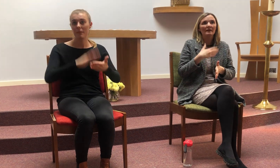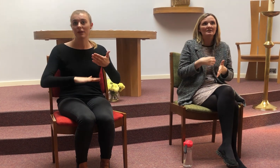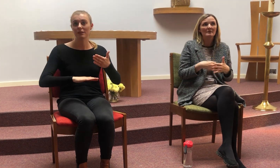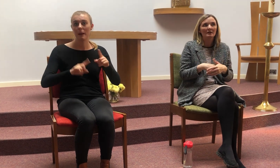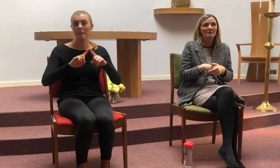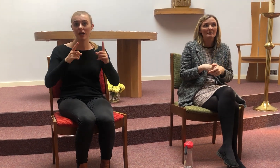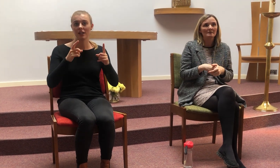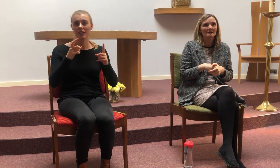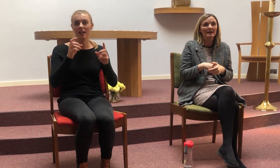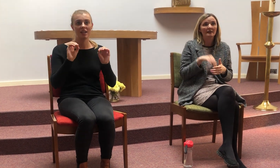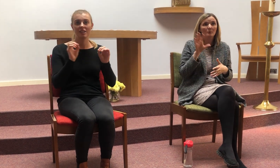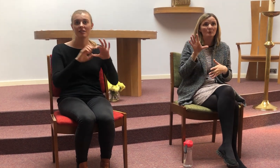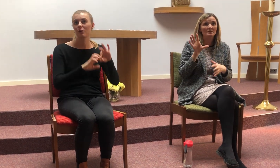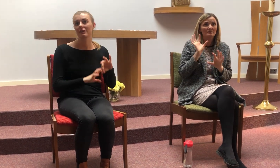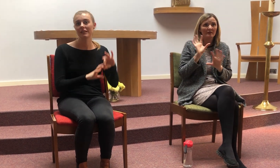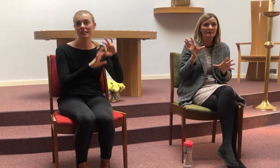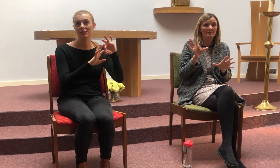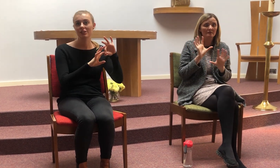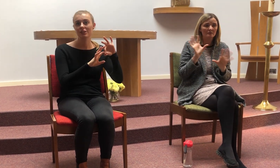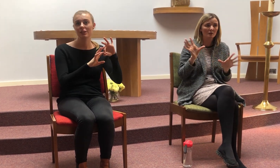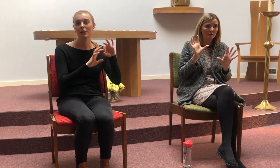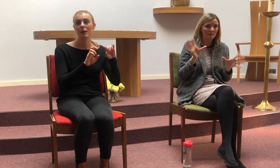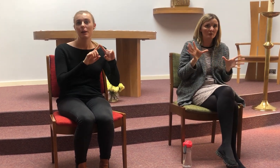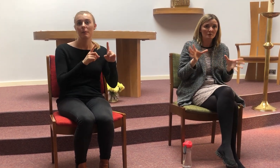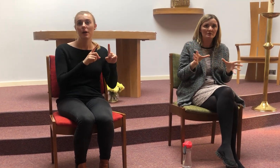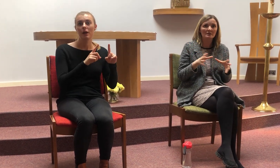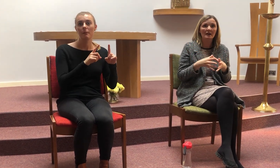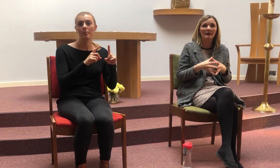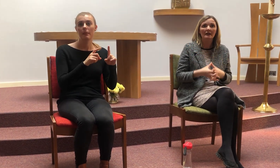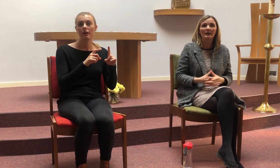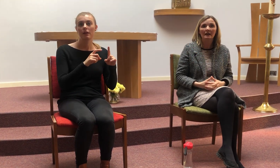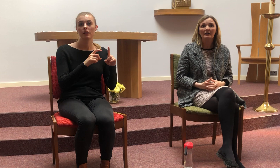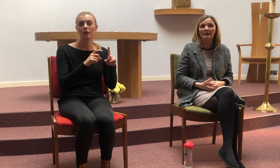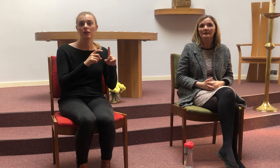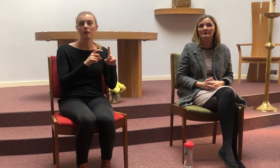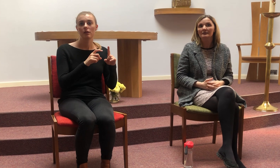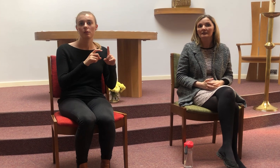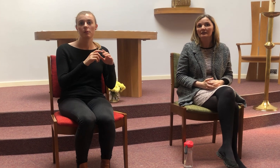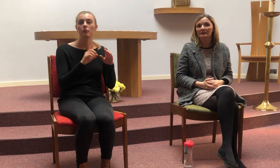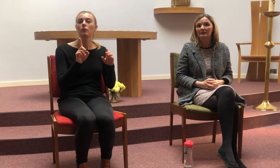you know, we've had to make a commitment, and our board is very, you know, are good.